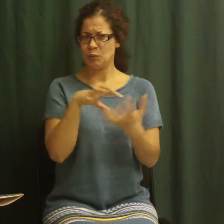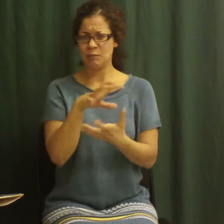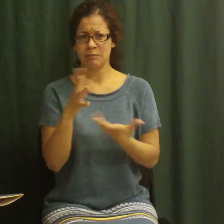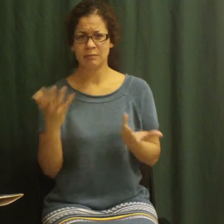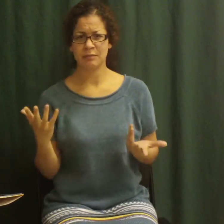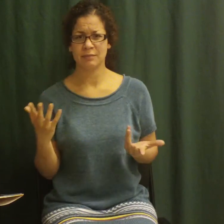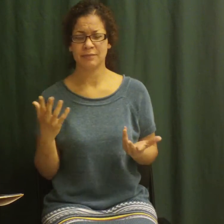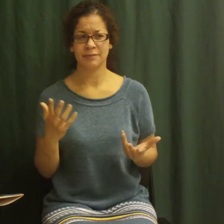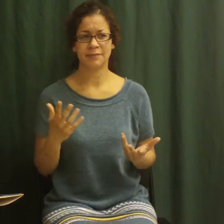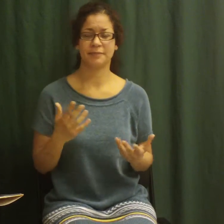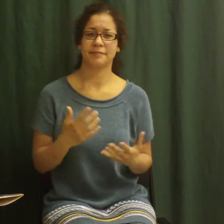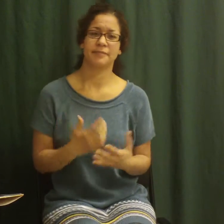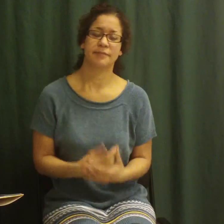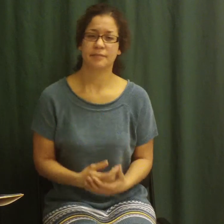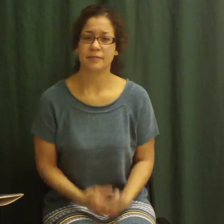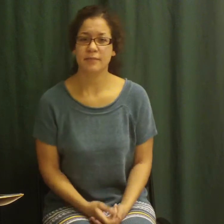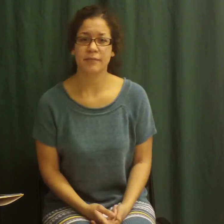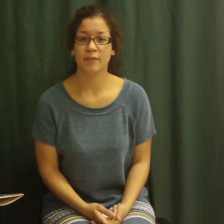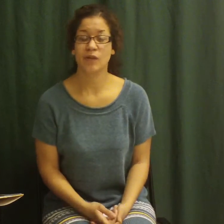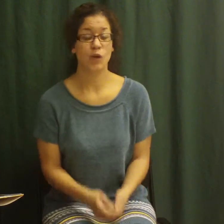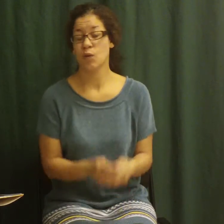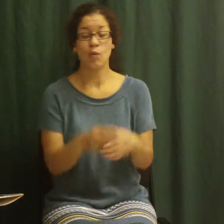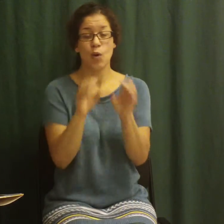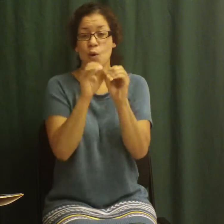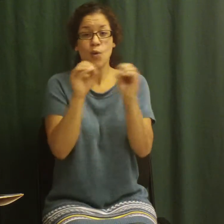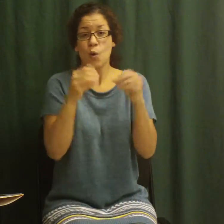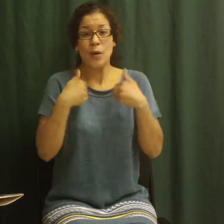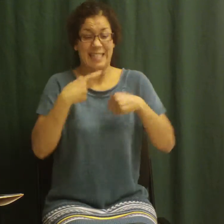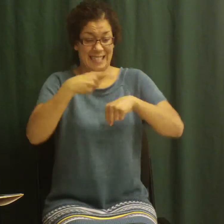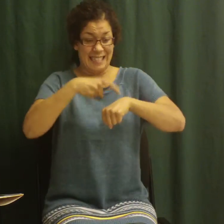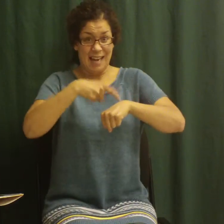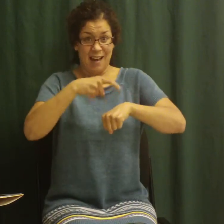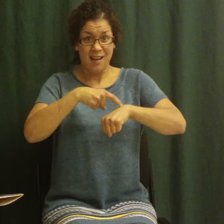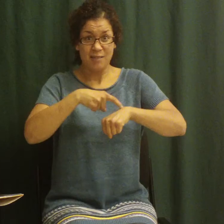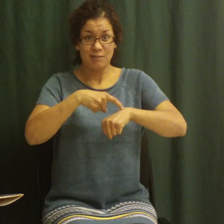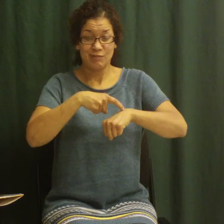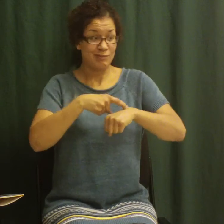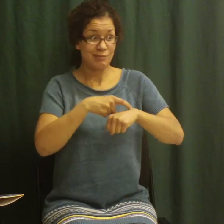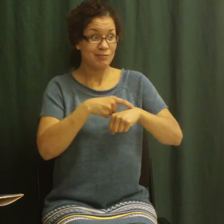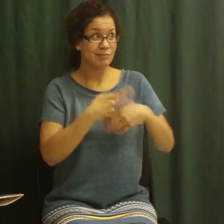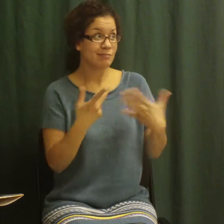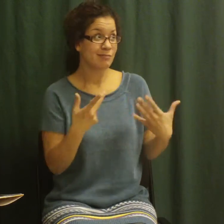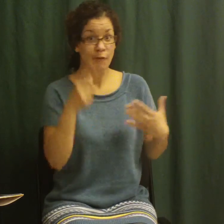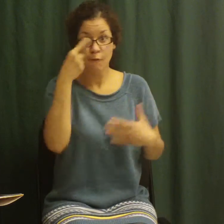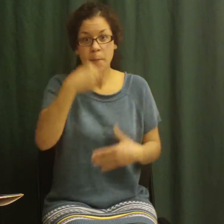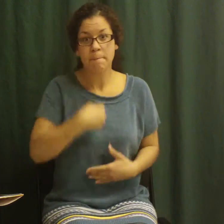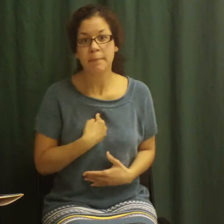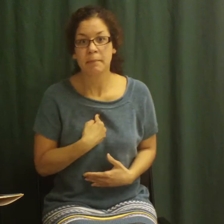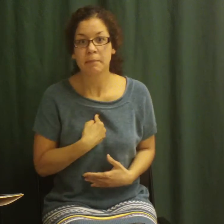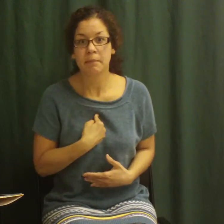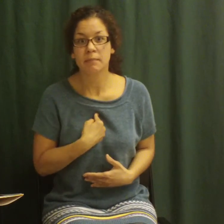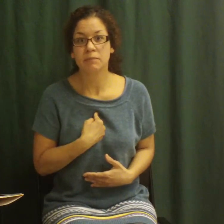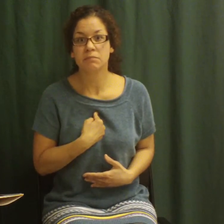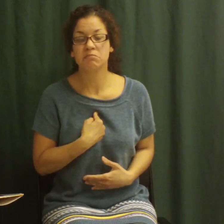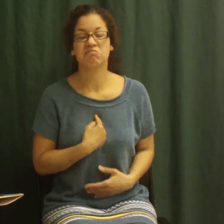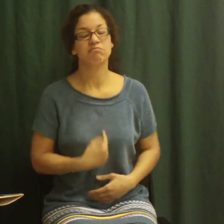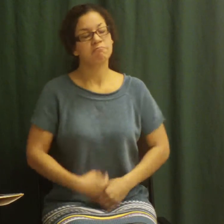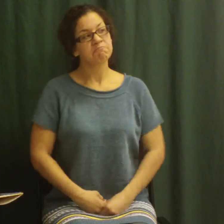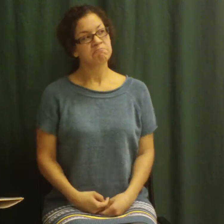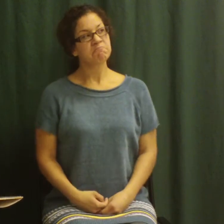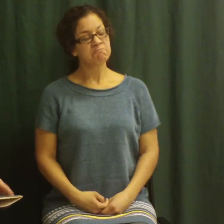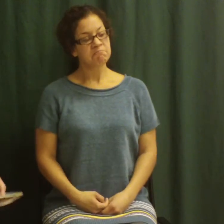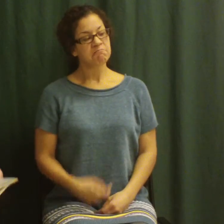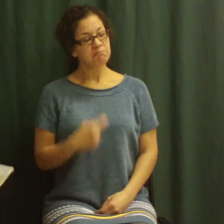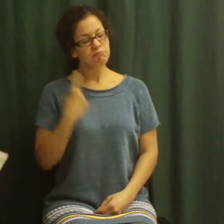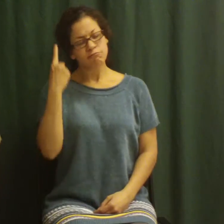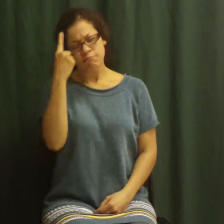me it would be over soon. Nobody even noticed me. I decided that I didn't want to be a pirate